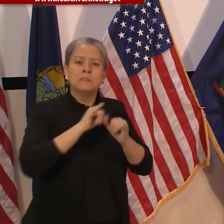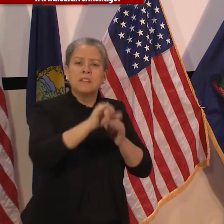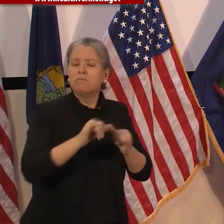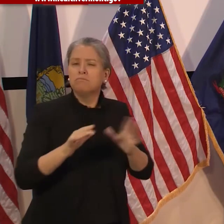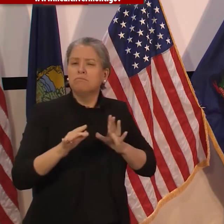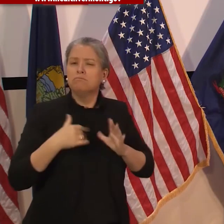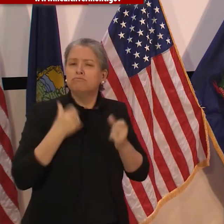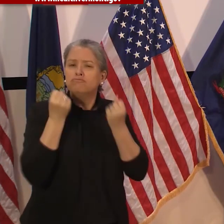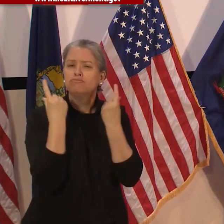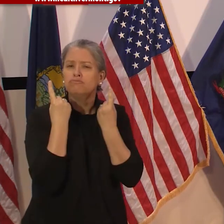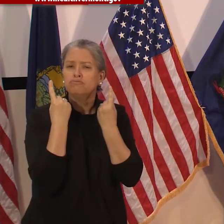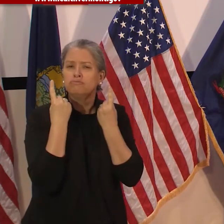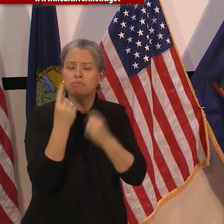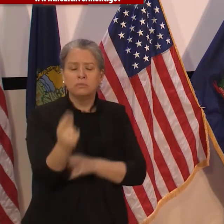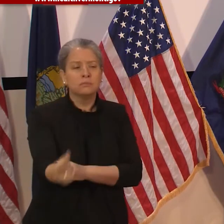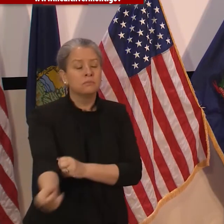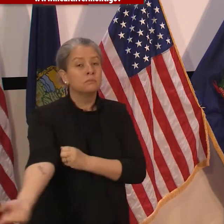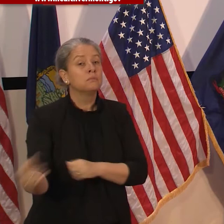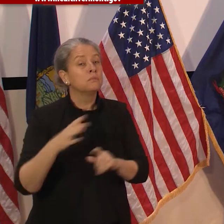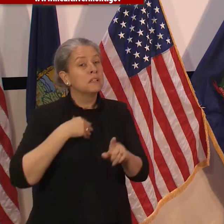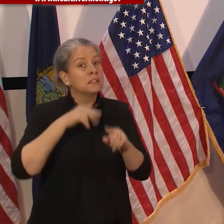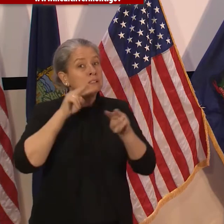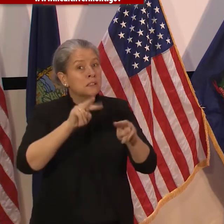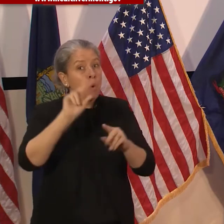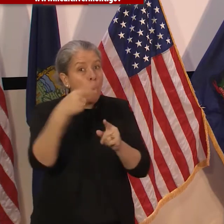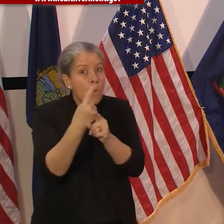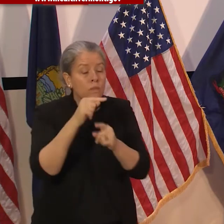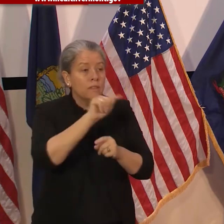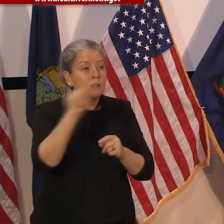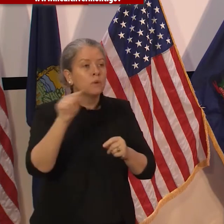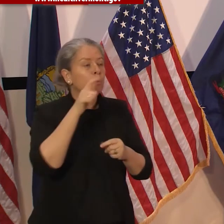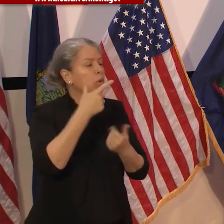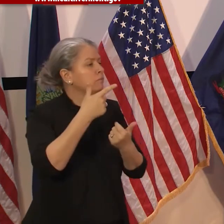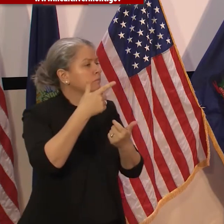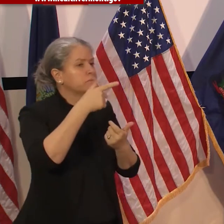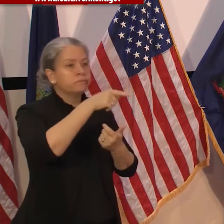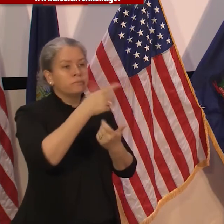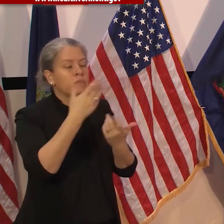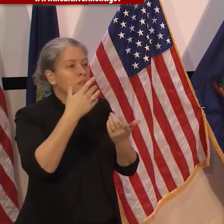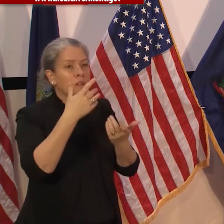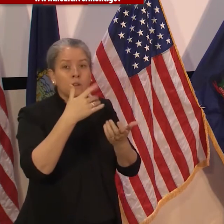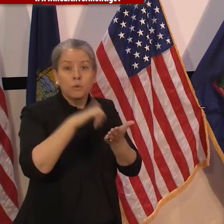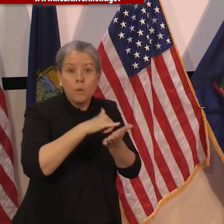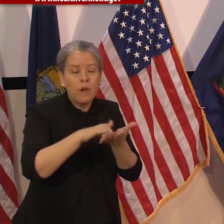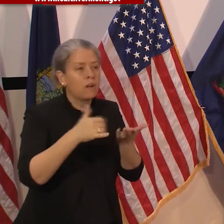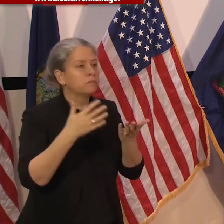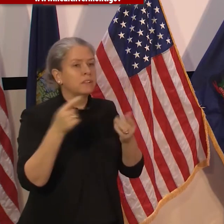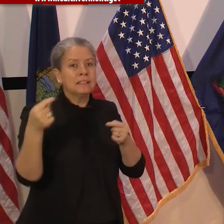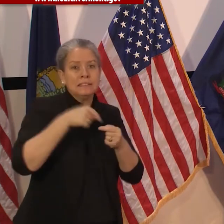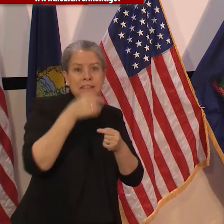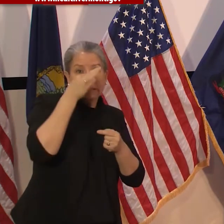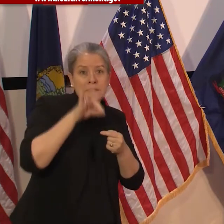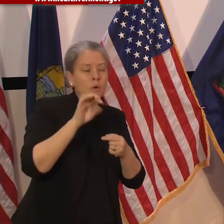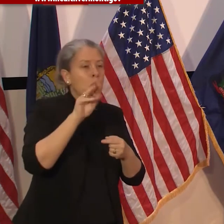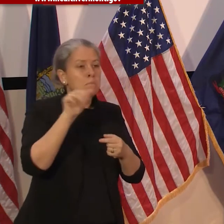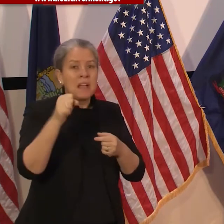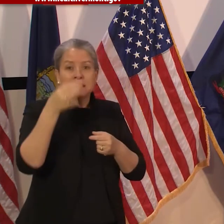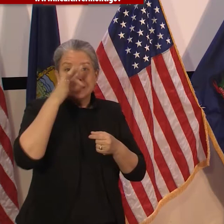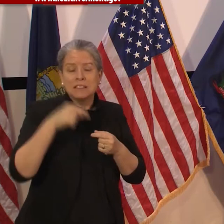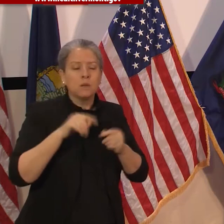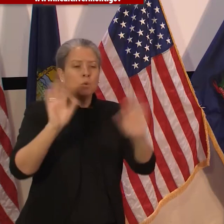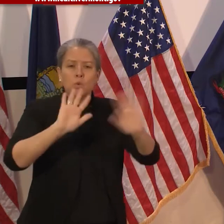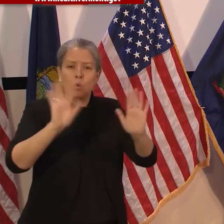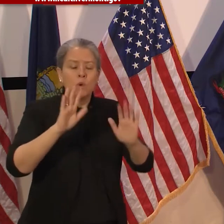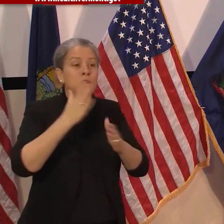And it's not just our border states. This means those who have wintered across the country. We need everyone